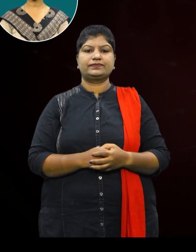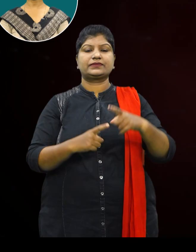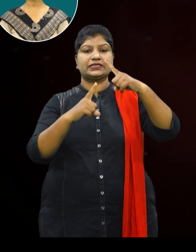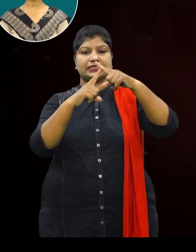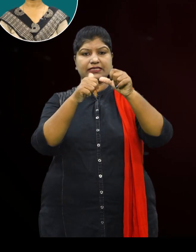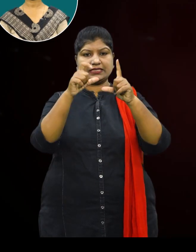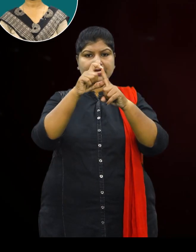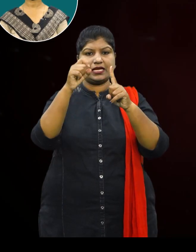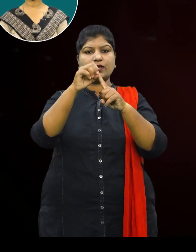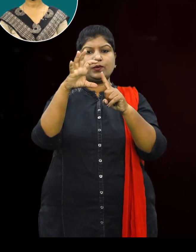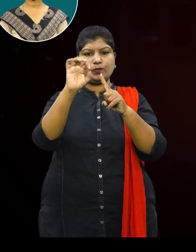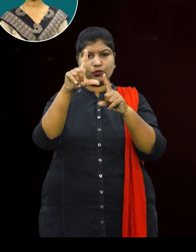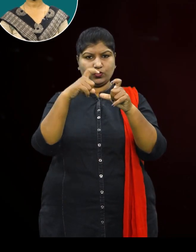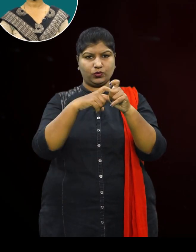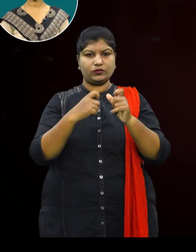tadpole,